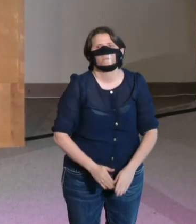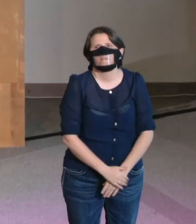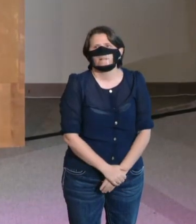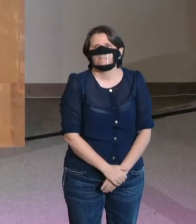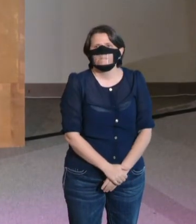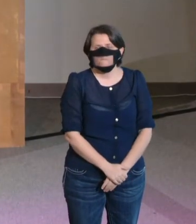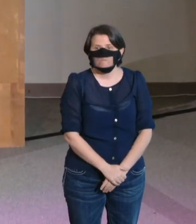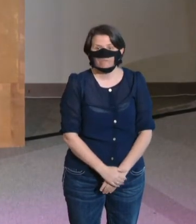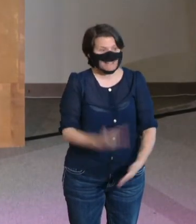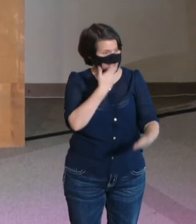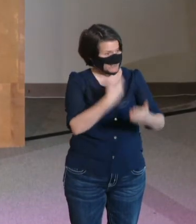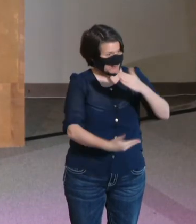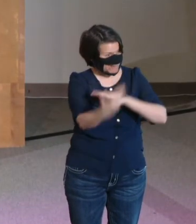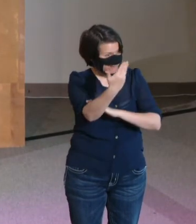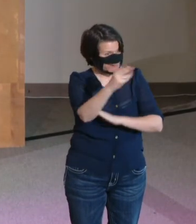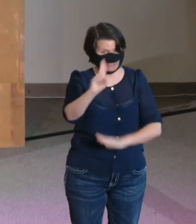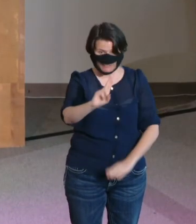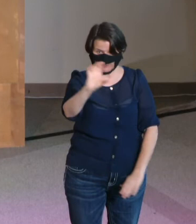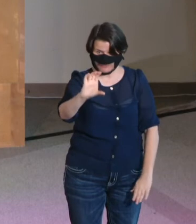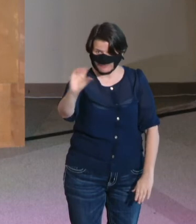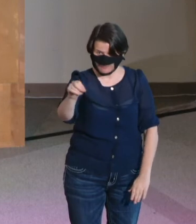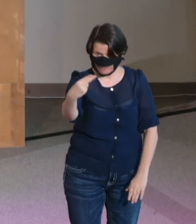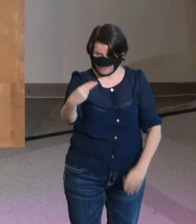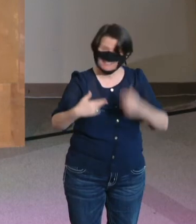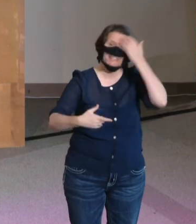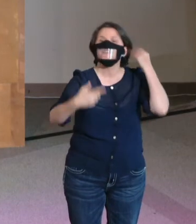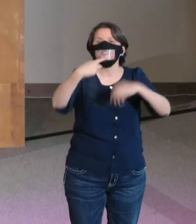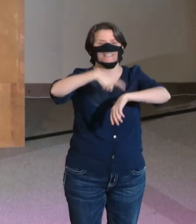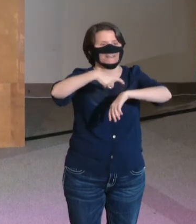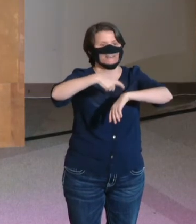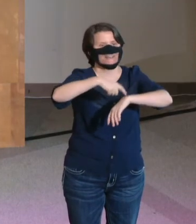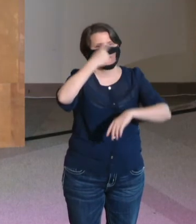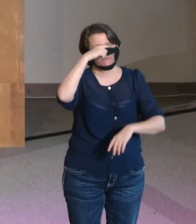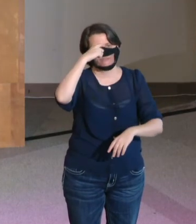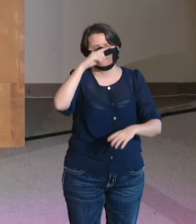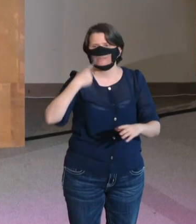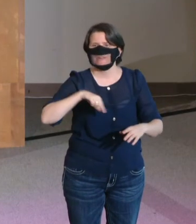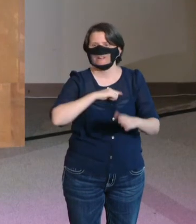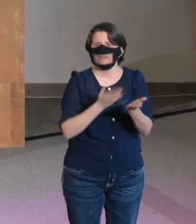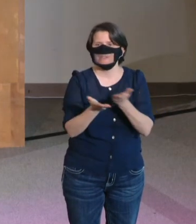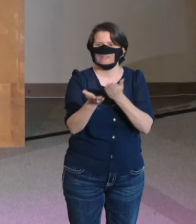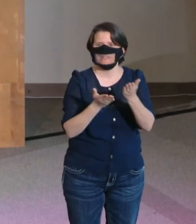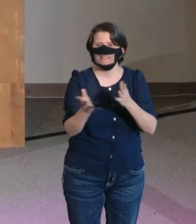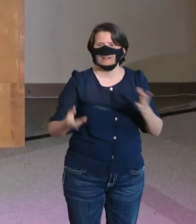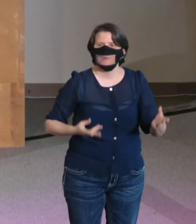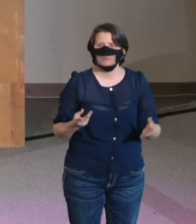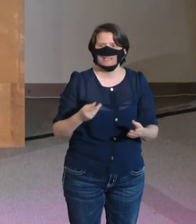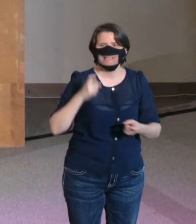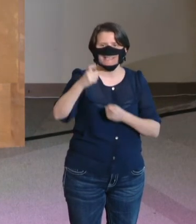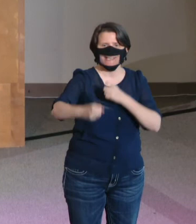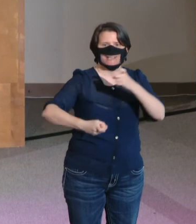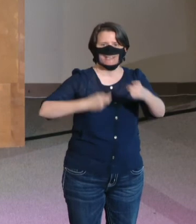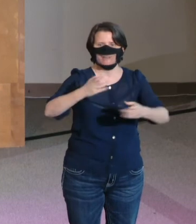Good morning, Unity Church of the Hills. It is now time of our service where we are to give joyfully as we have been